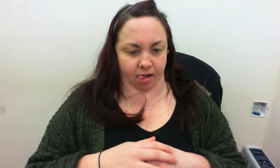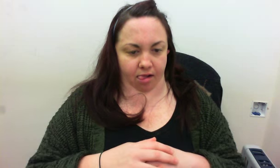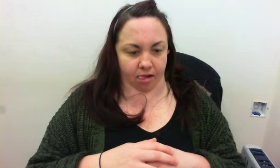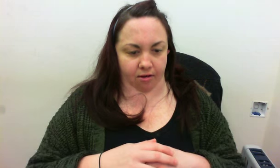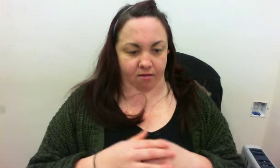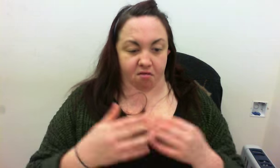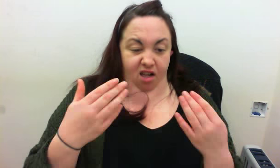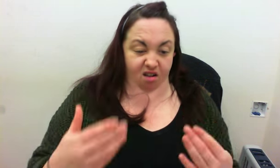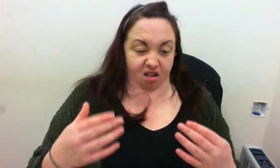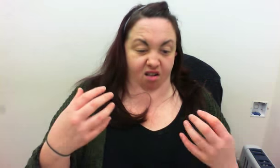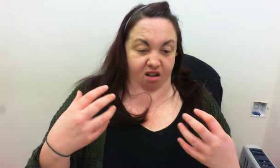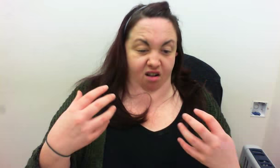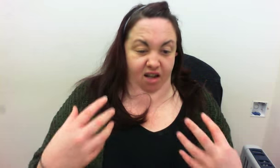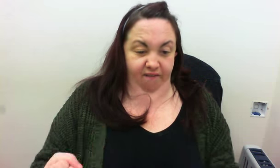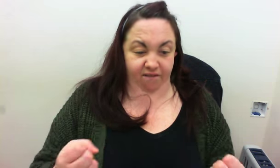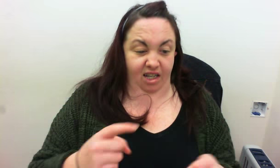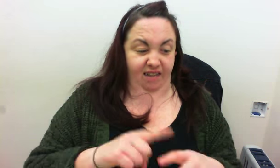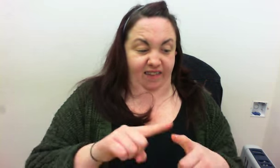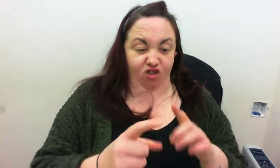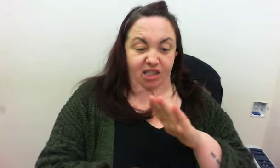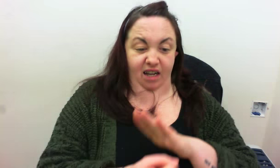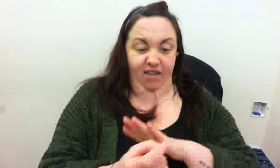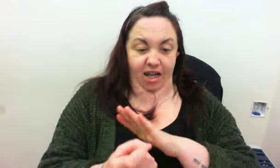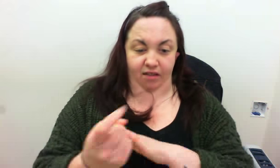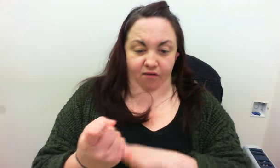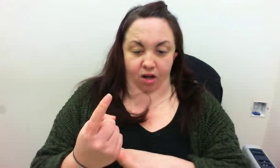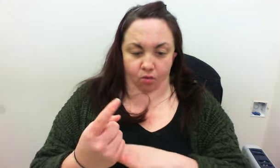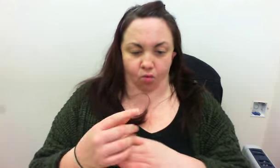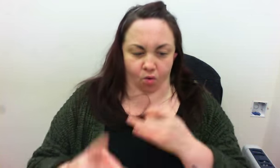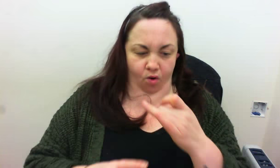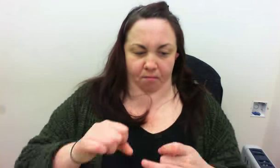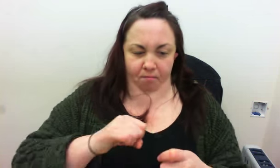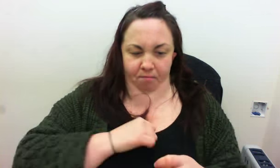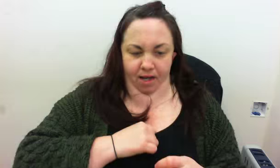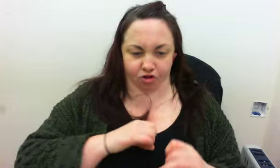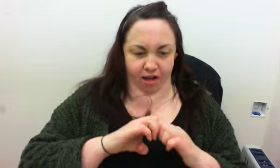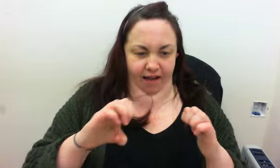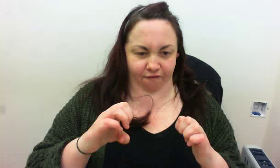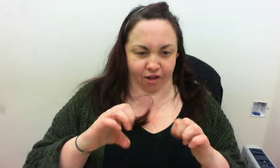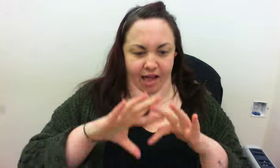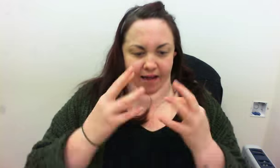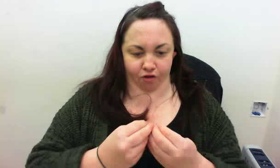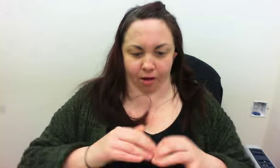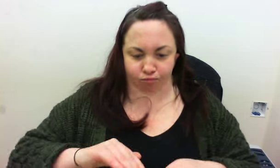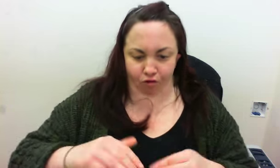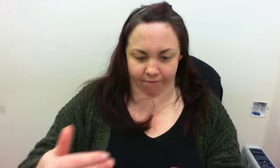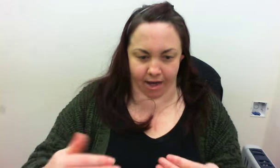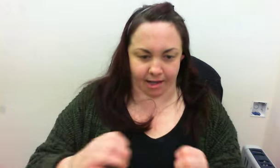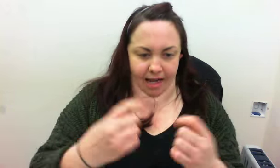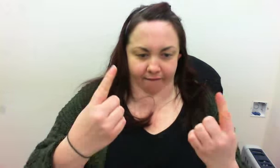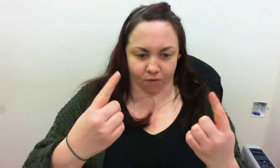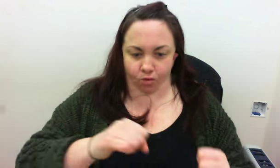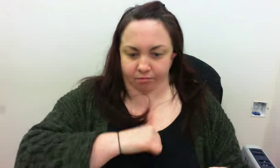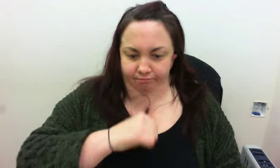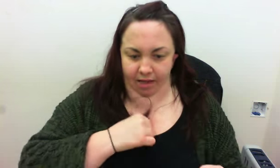then also when we have events, you know, we always make sure everything's provided and we look after people and everything is networking, and